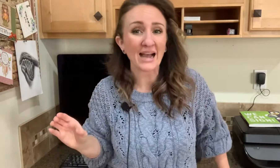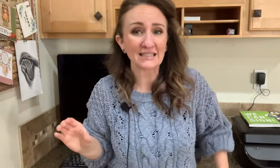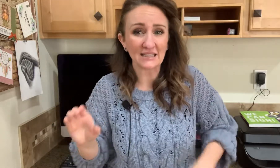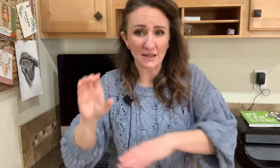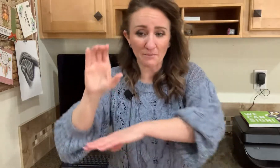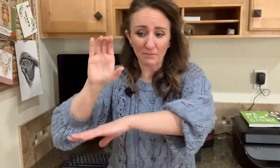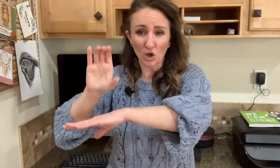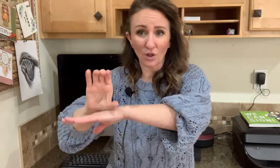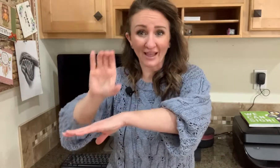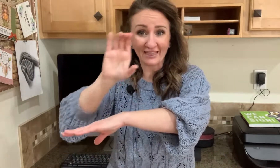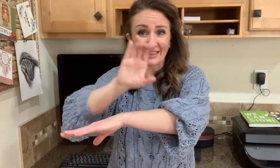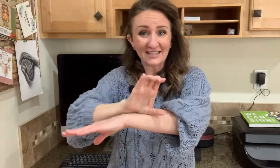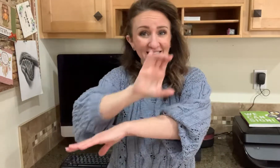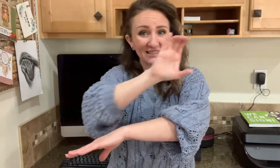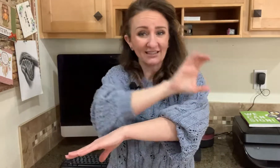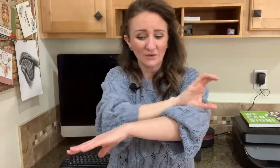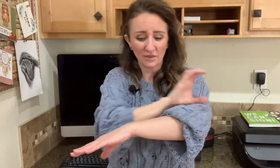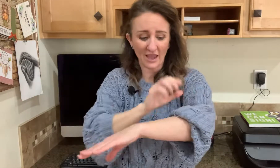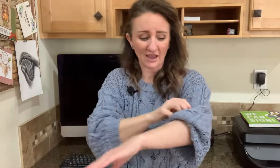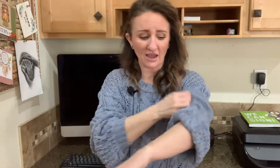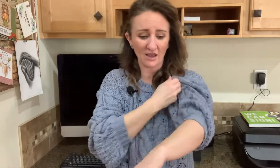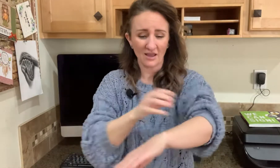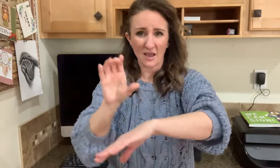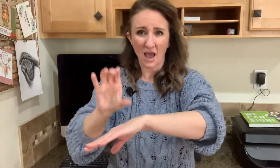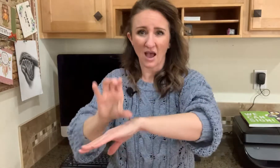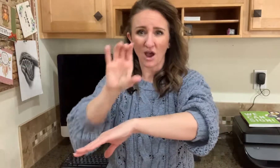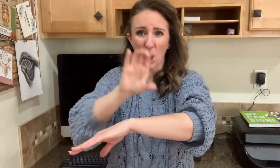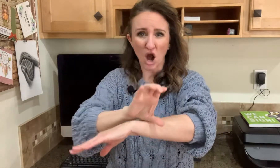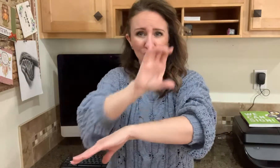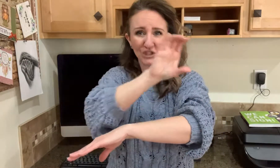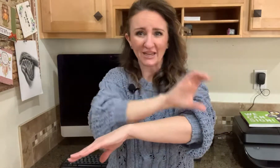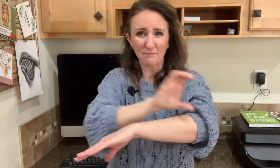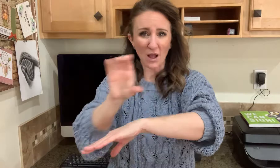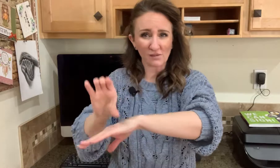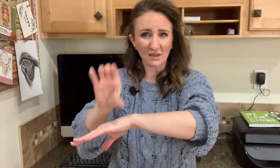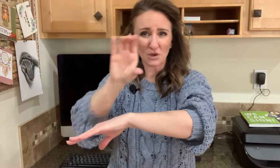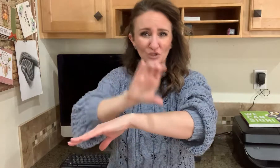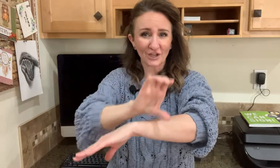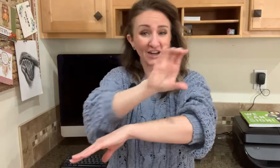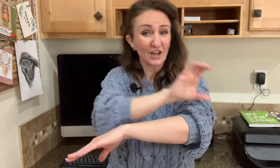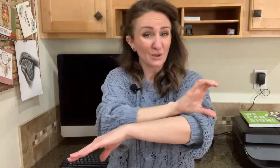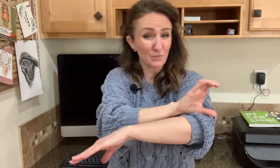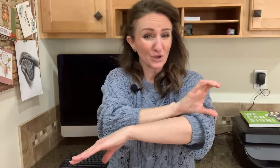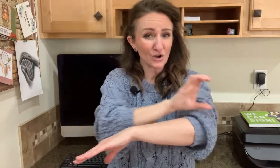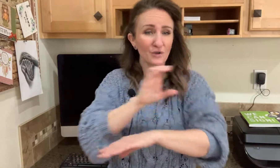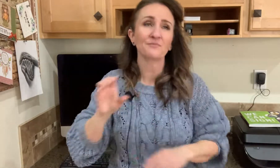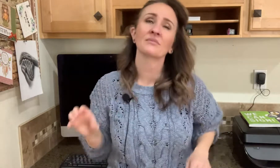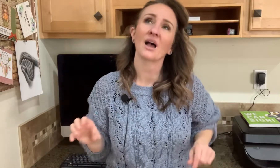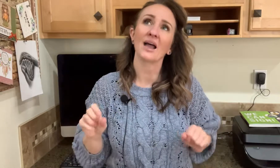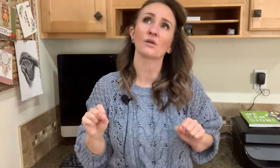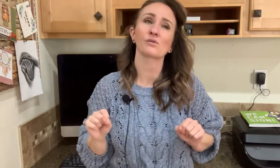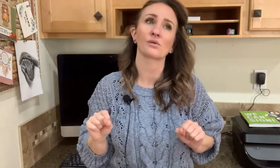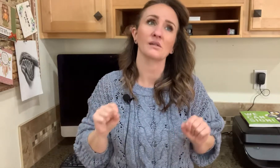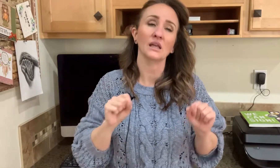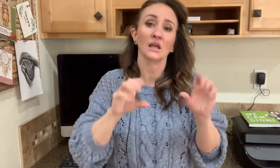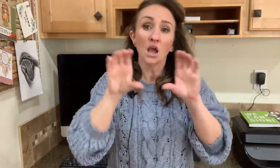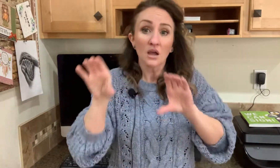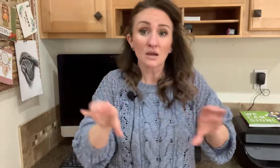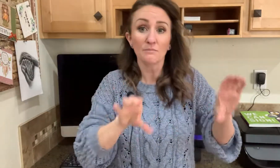see some people go like this with like an arching, bouncing motion, computer. I also see